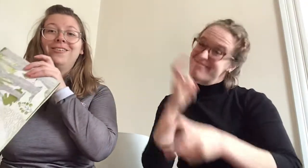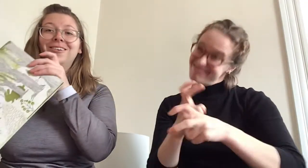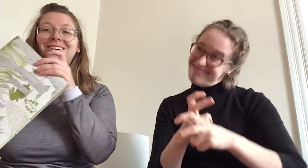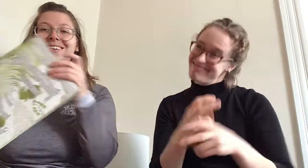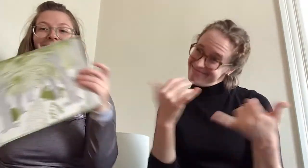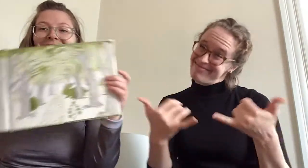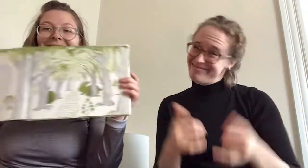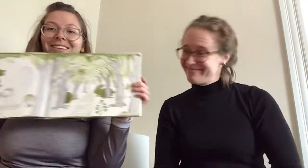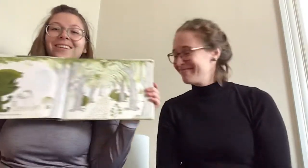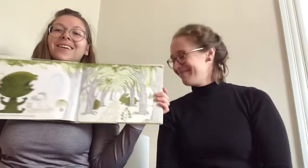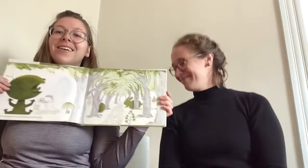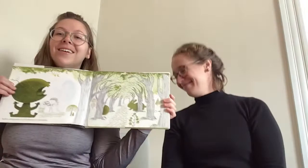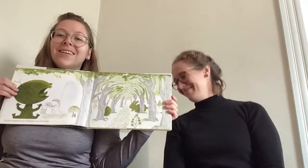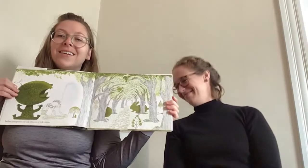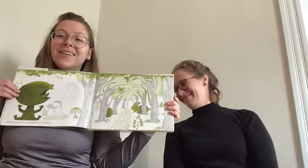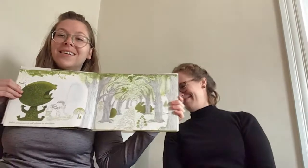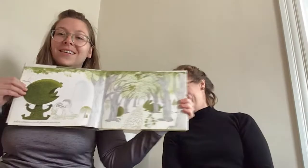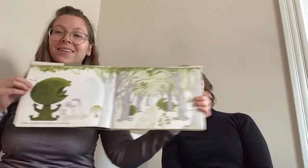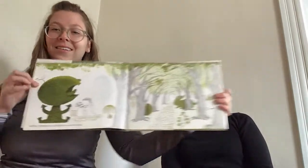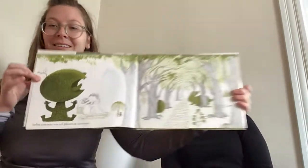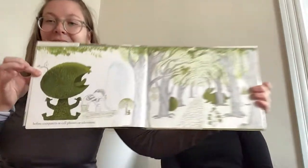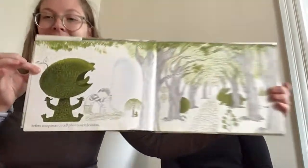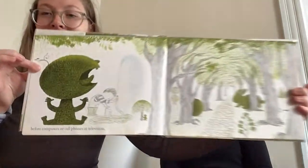right now.